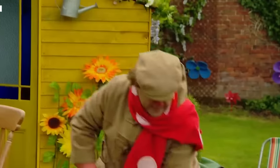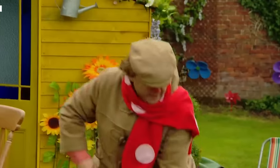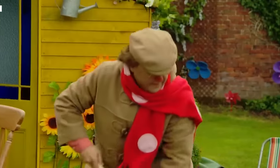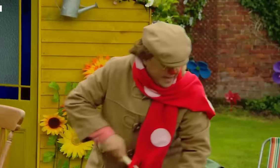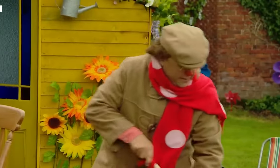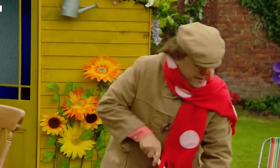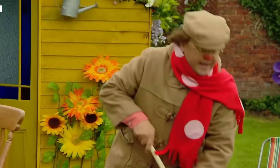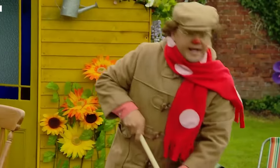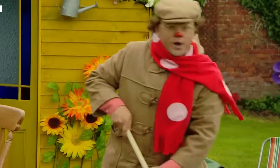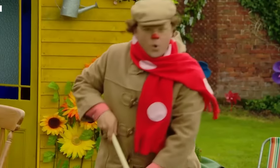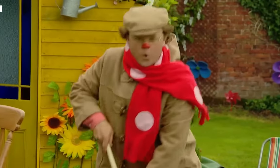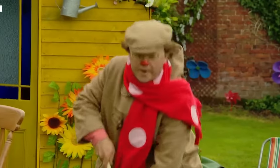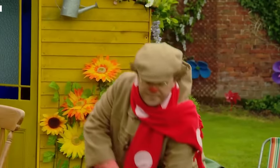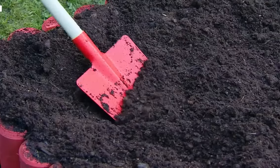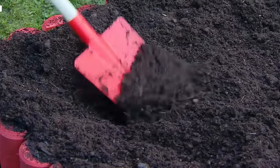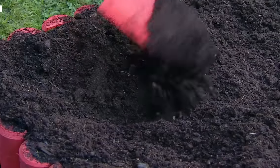There we go.